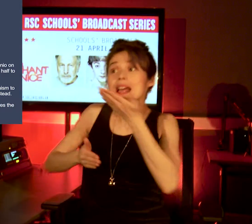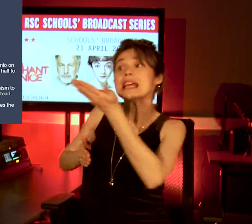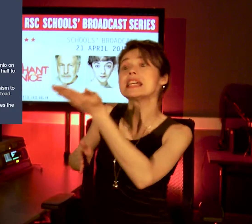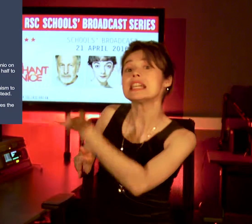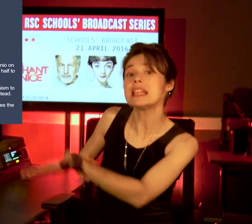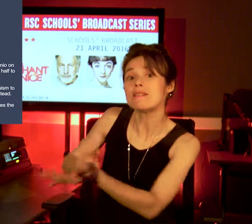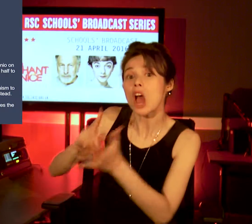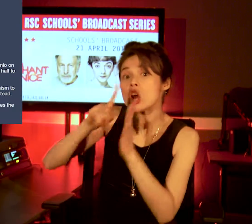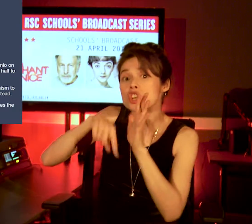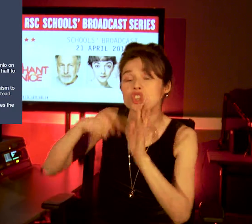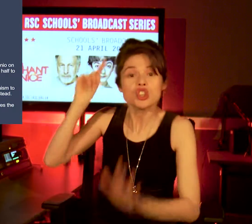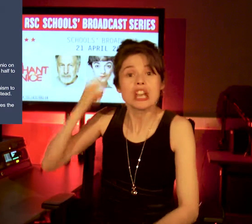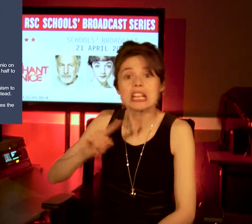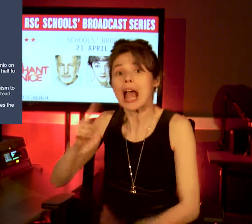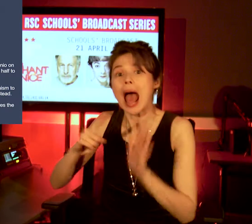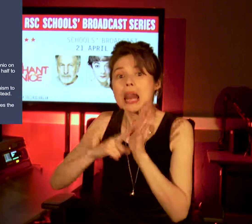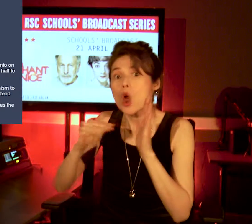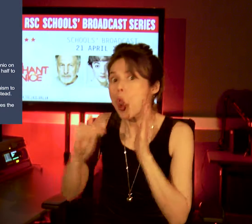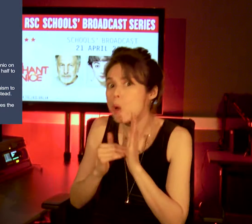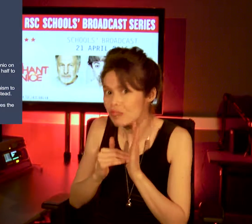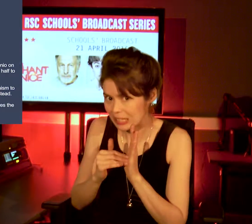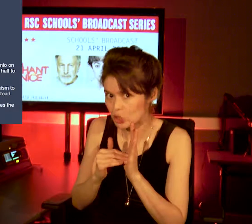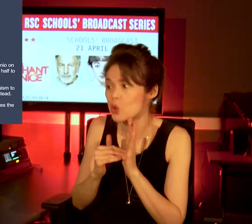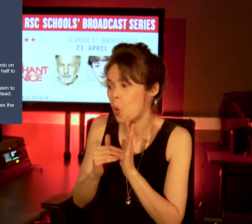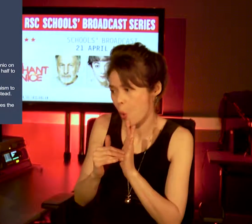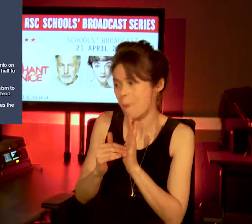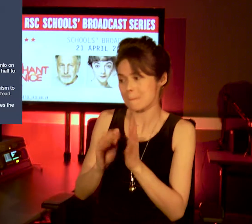wealth to Jessica and Lorenzo instead.